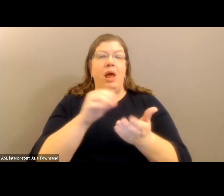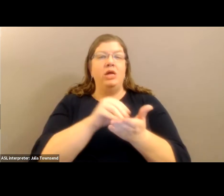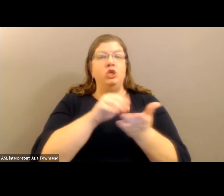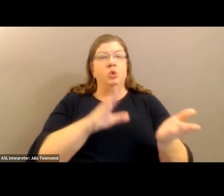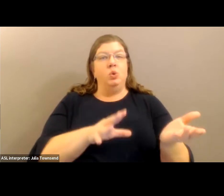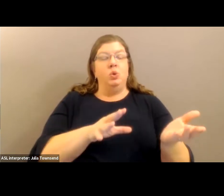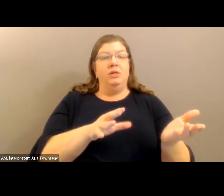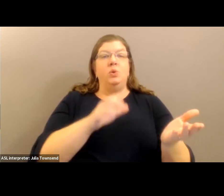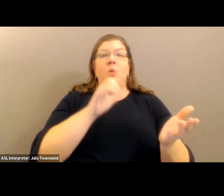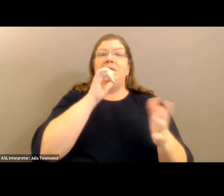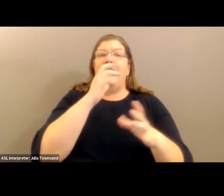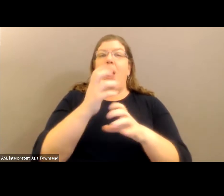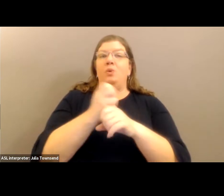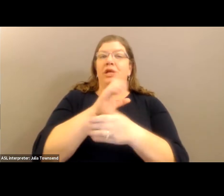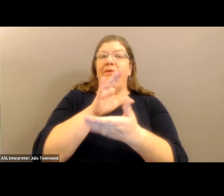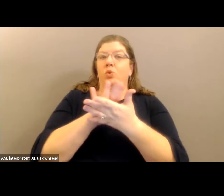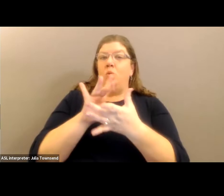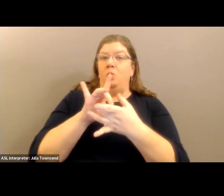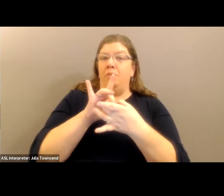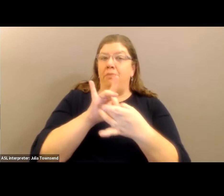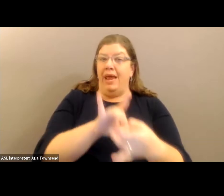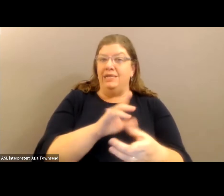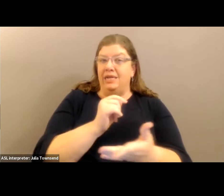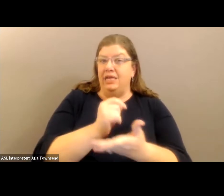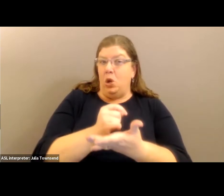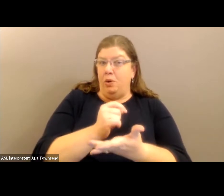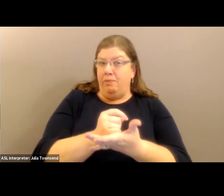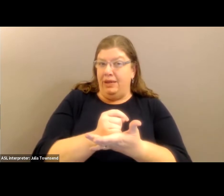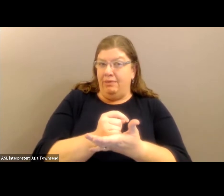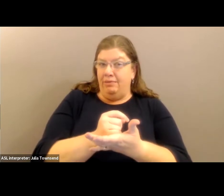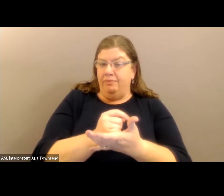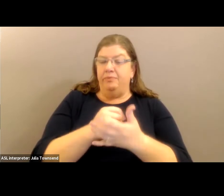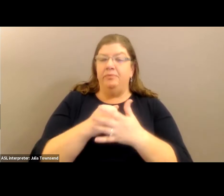would not receive school-based therapy.